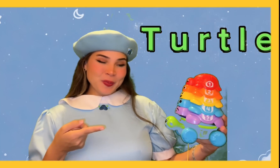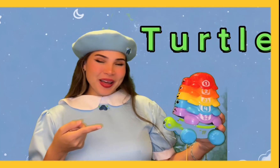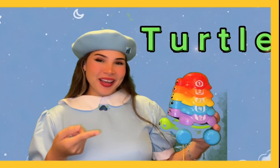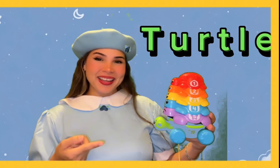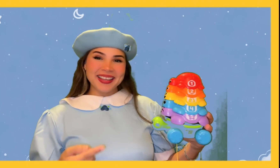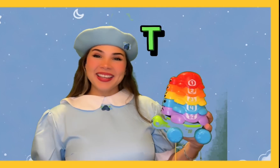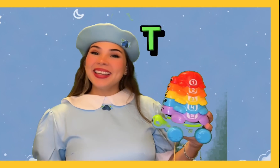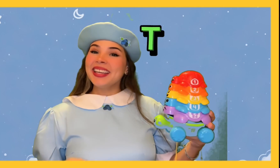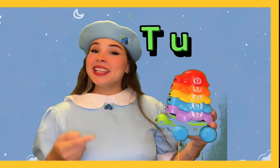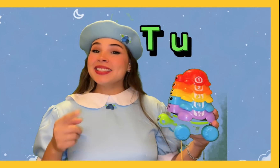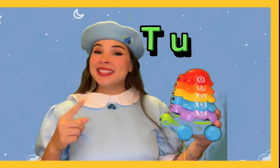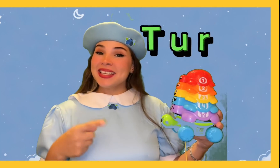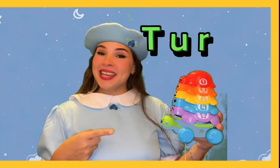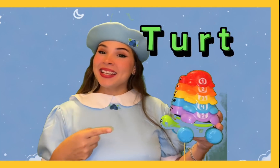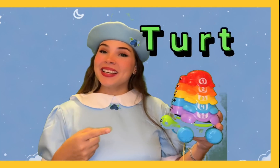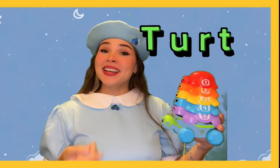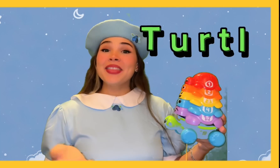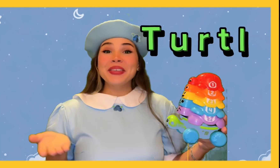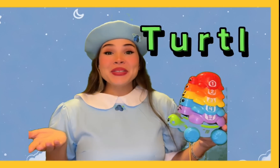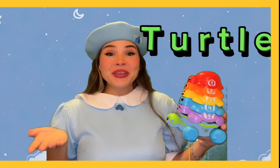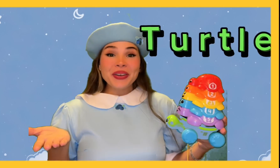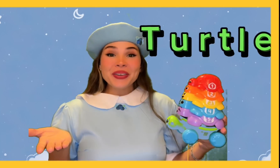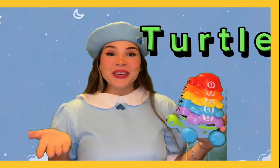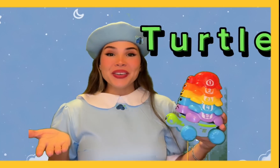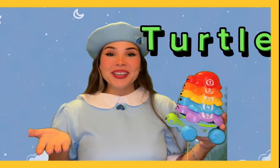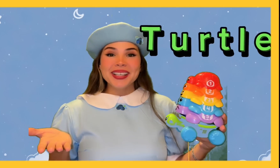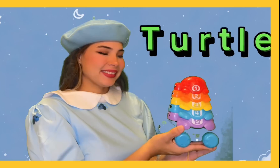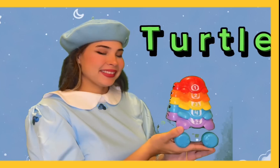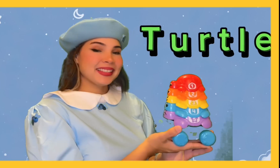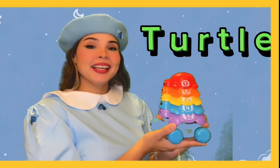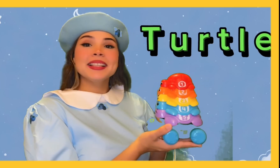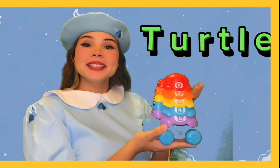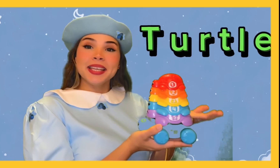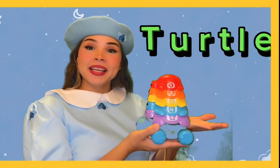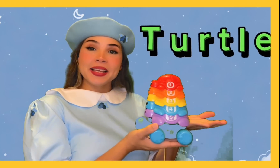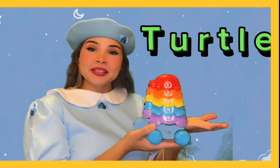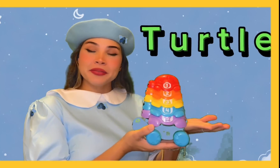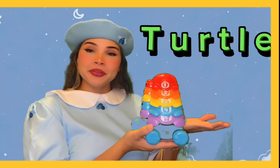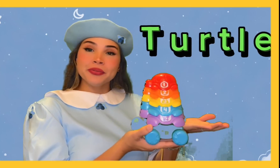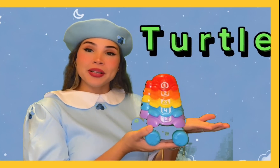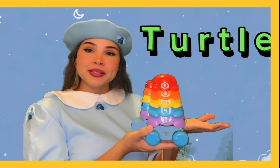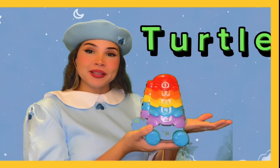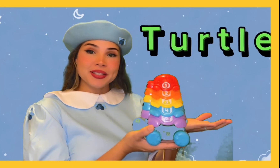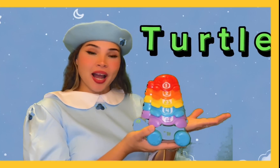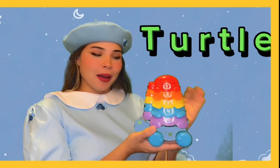by. It's Tina, the turtle. Tina has a few friends on top.